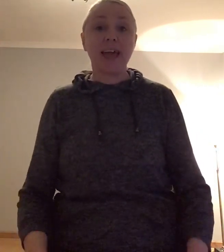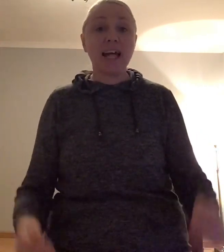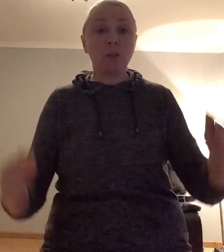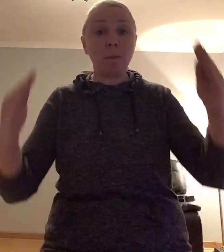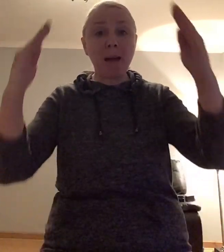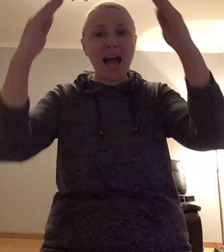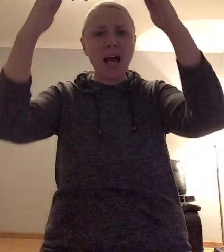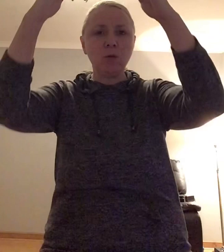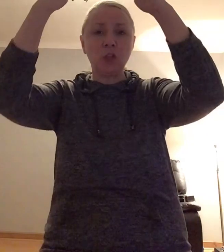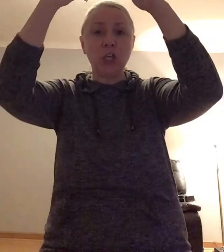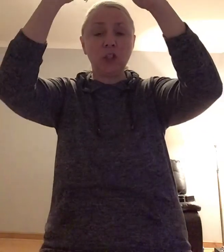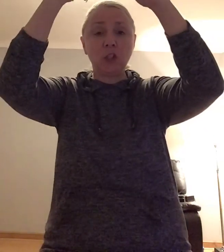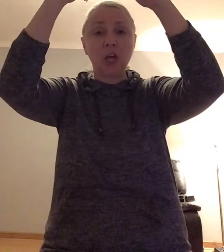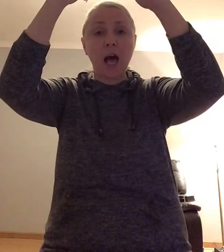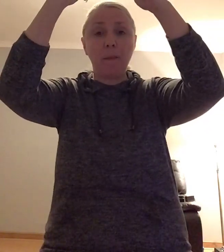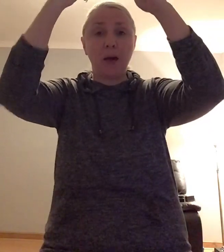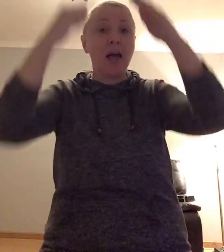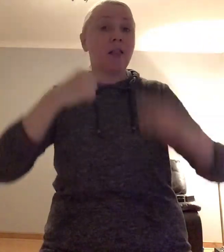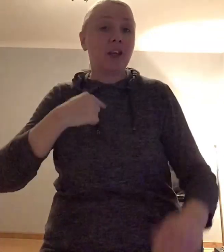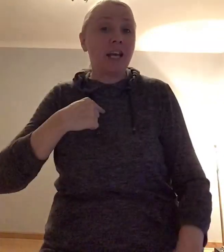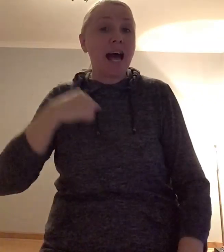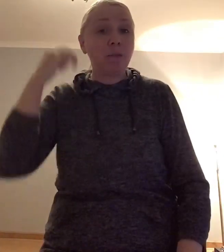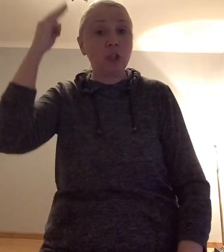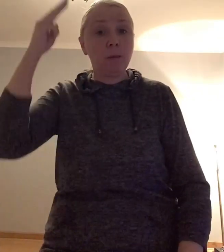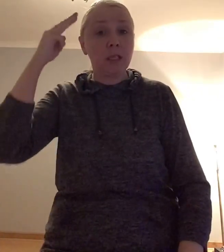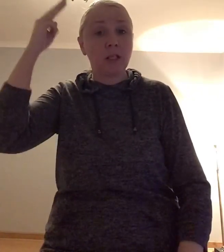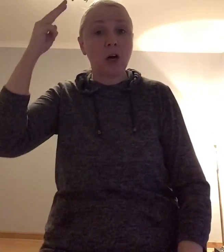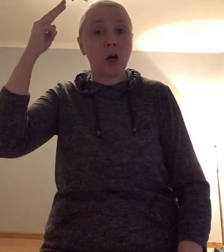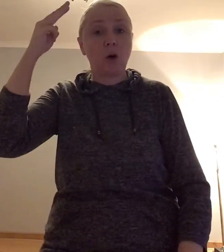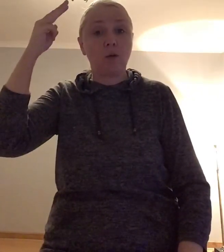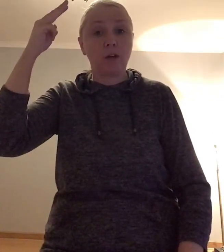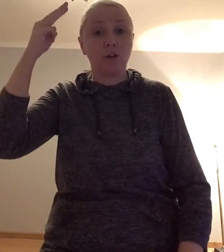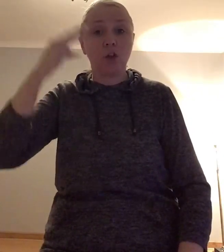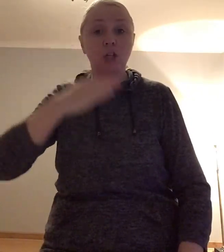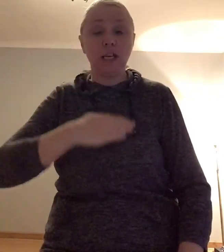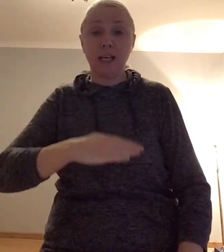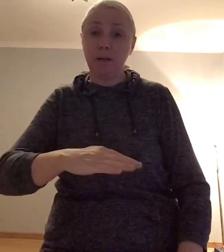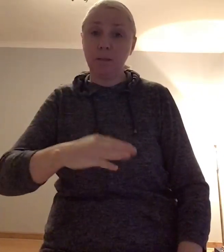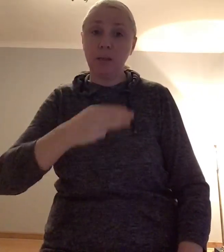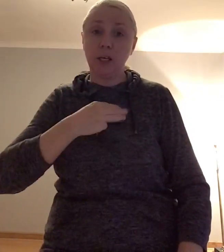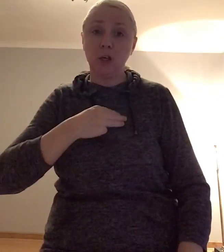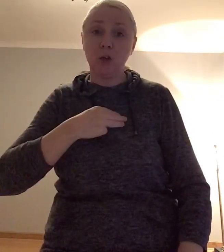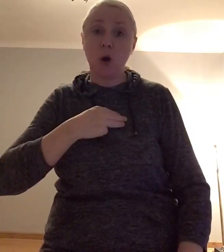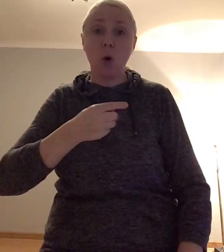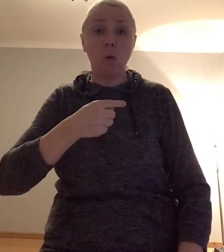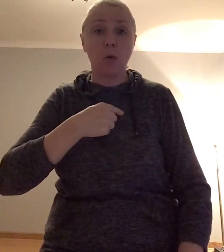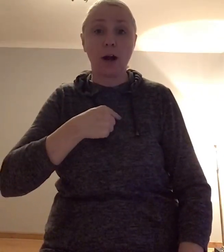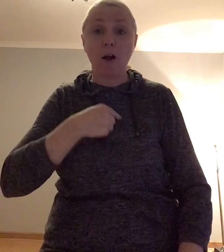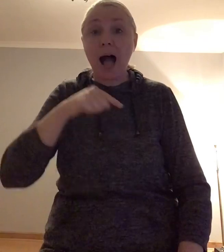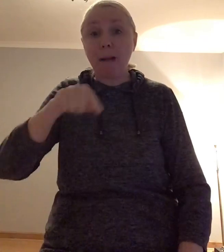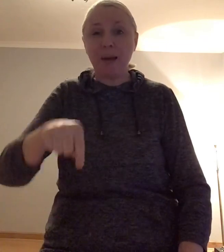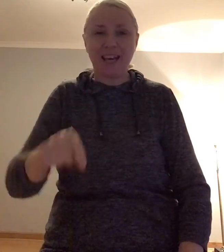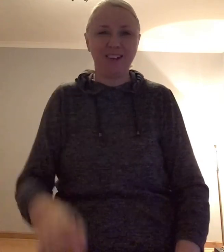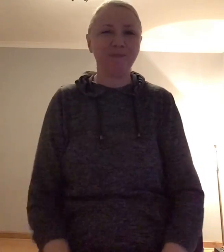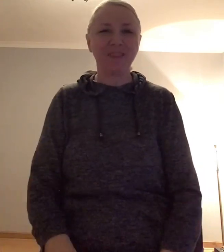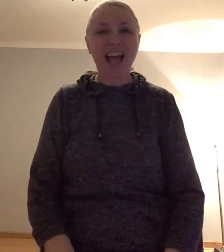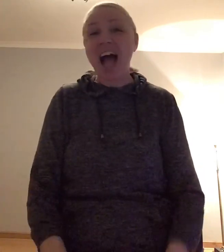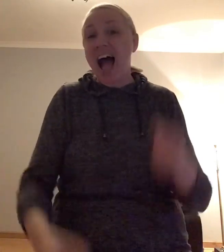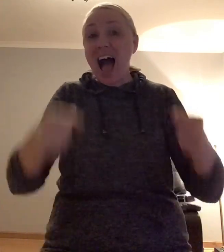There's a mountain top that I'm dreaming of. If you need me, you know where I'll be.